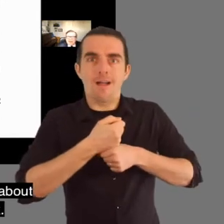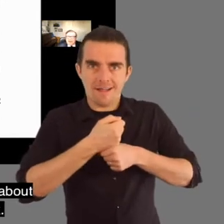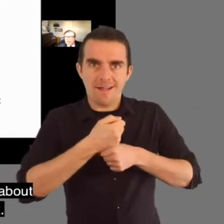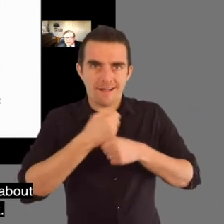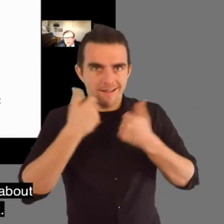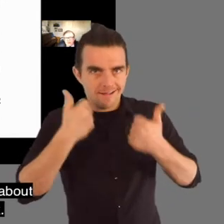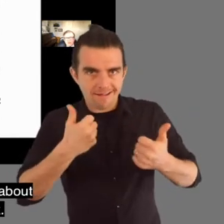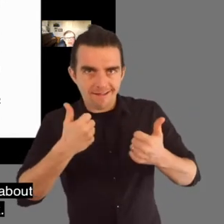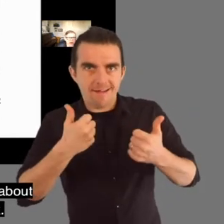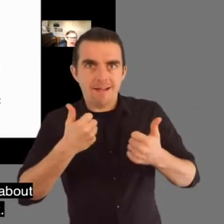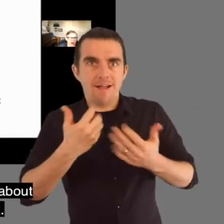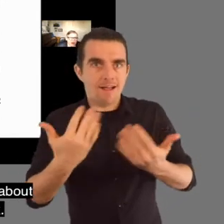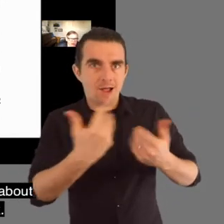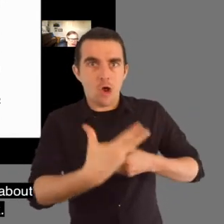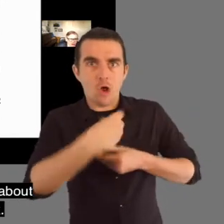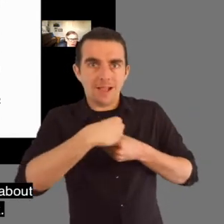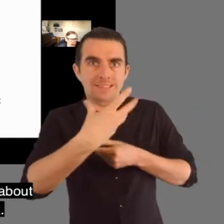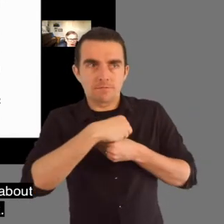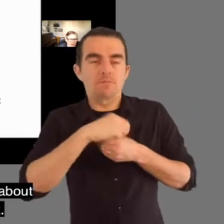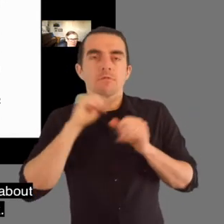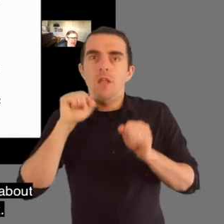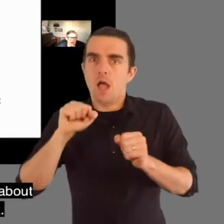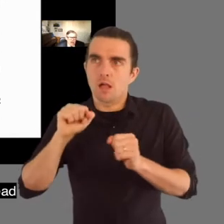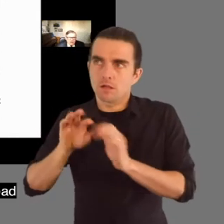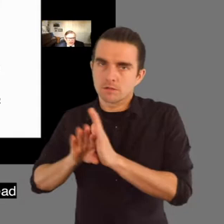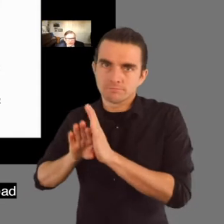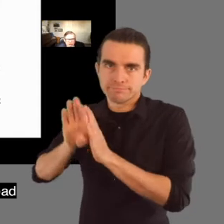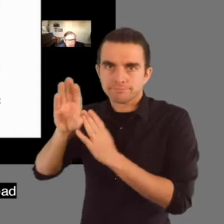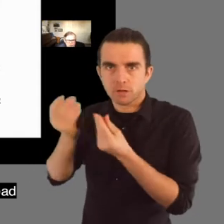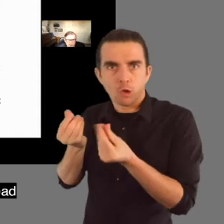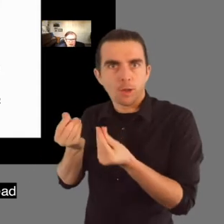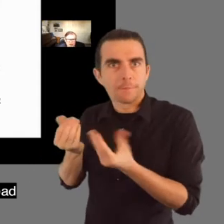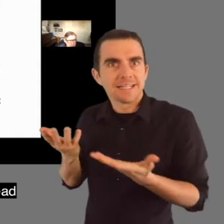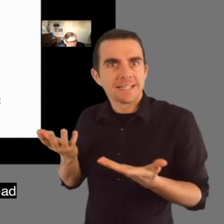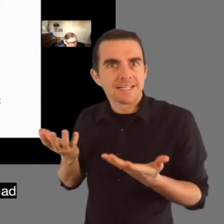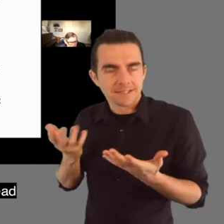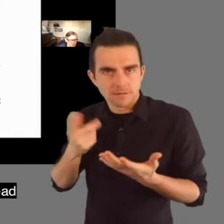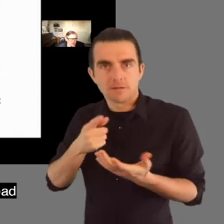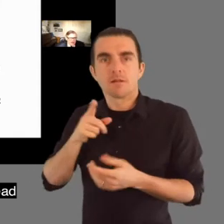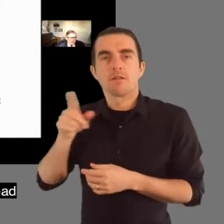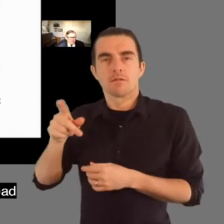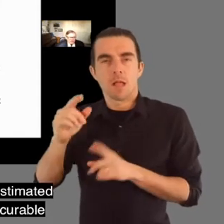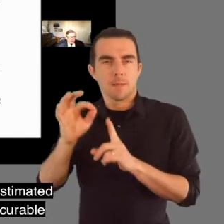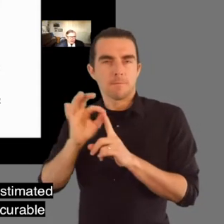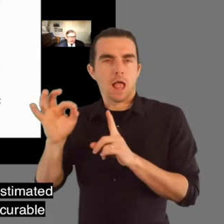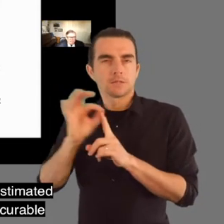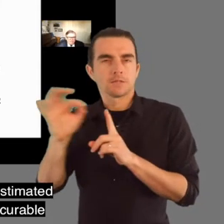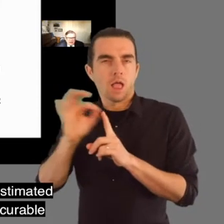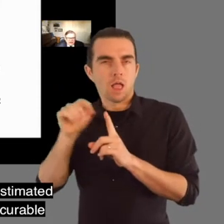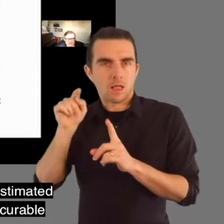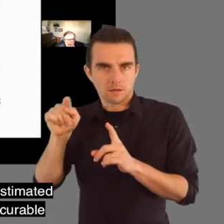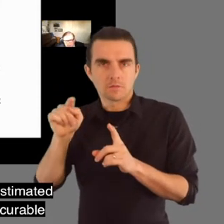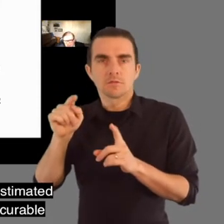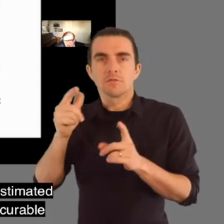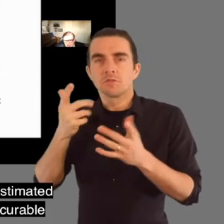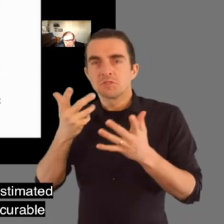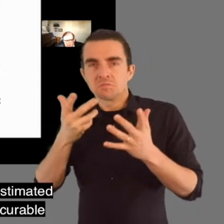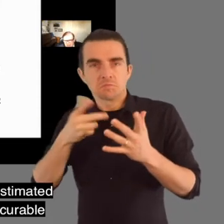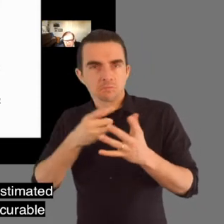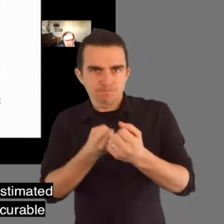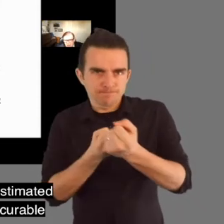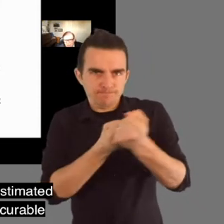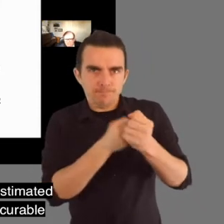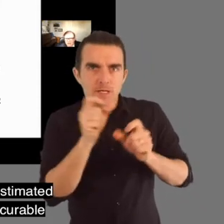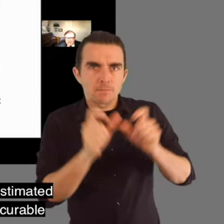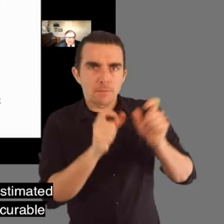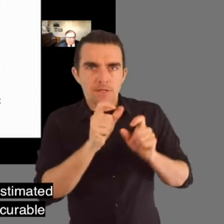people into work. However, inclusion could lead to substantial gains. For instance, in Pakistan, it was